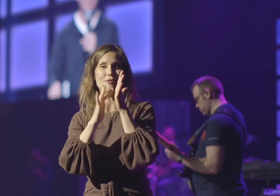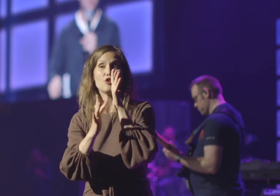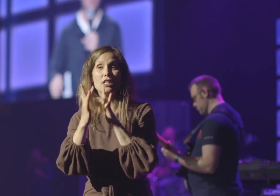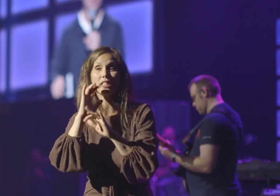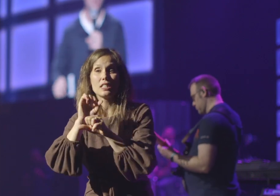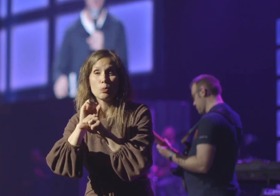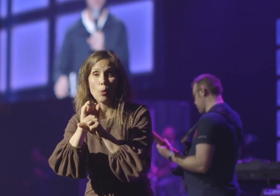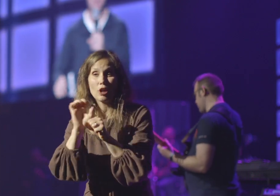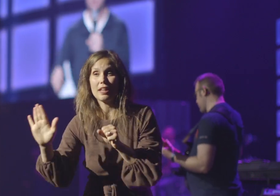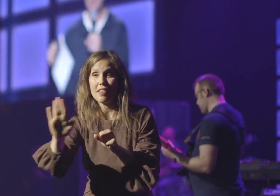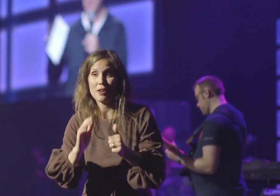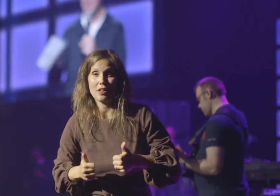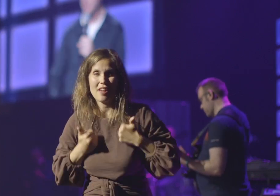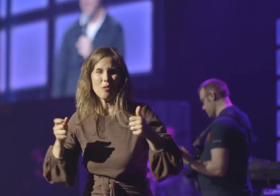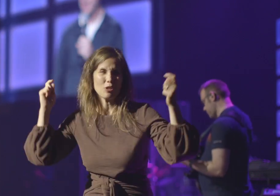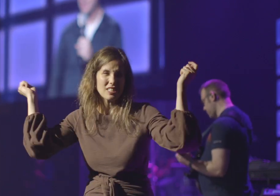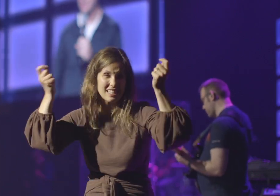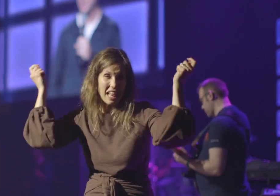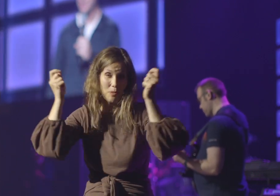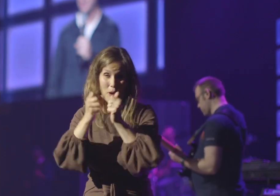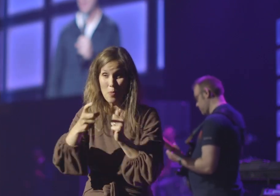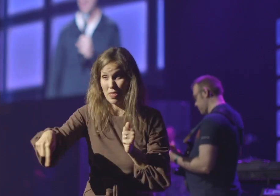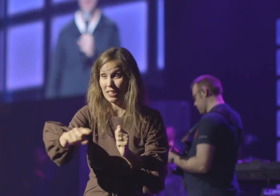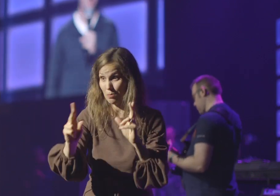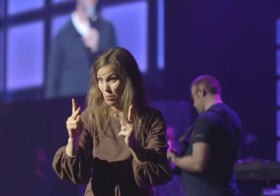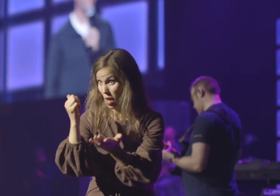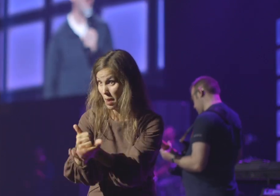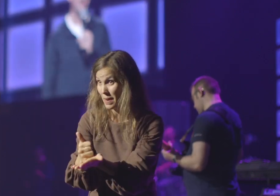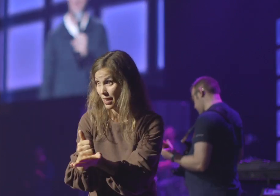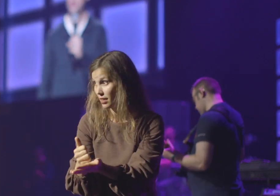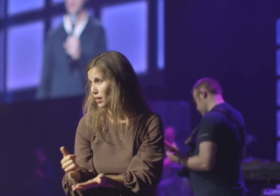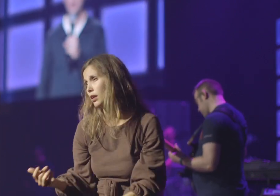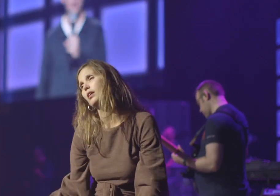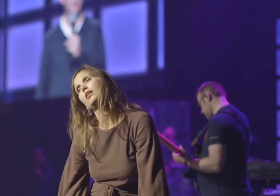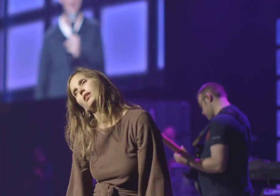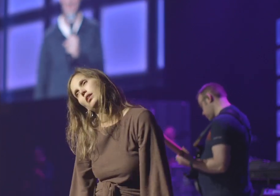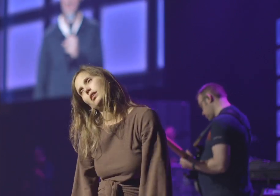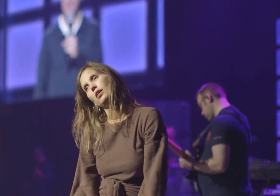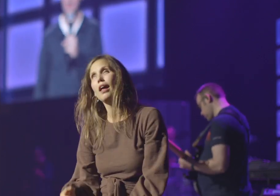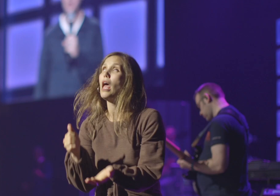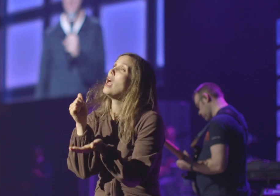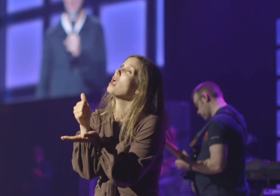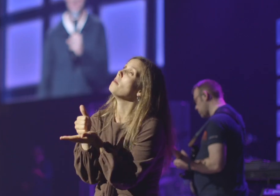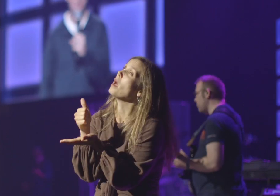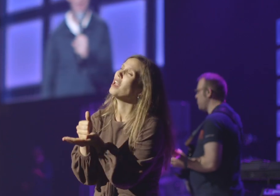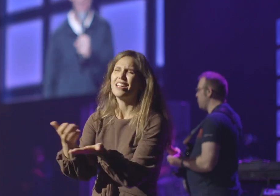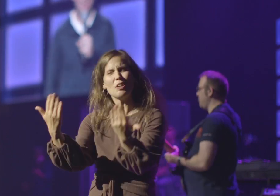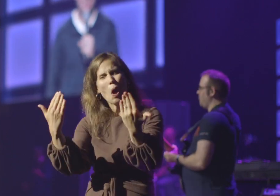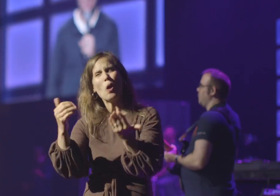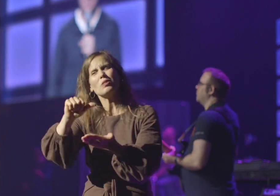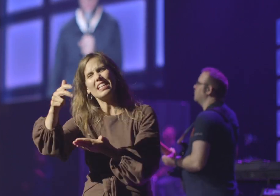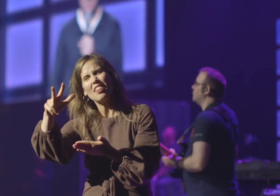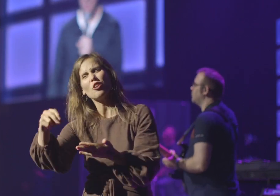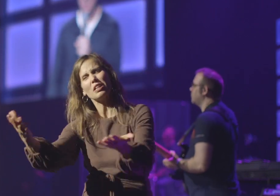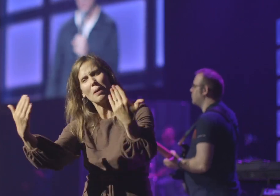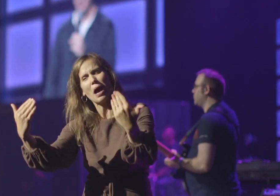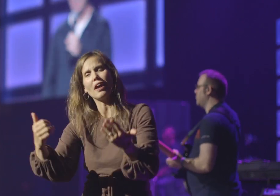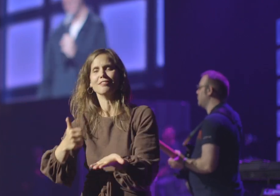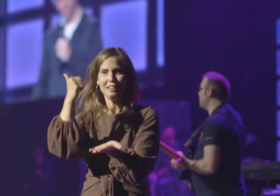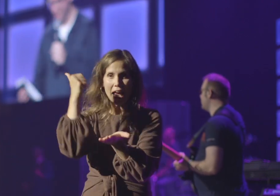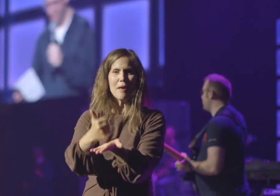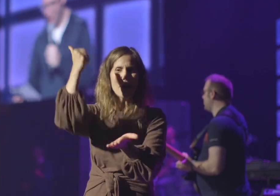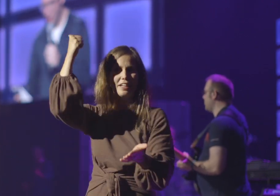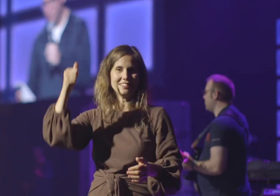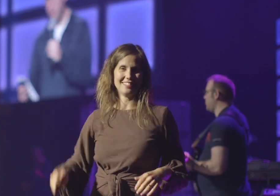going to celebrate these baptisms. Can I get an amen? Oh, come on. 10:30, you're better than 9 a.m. Can I get an amen? All